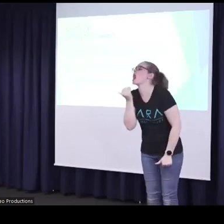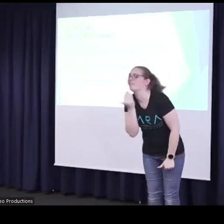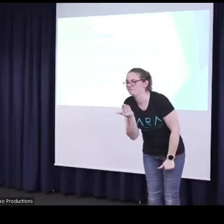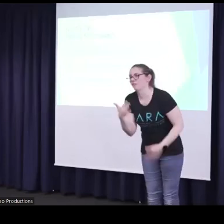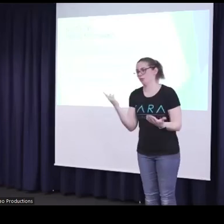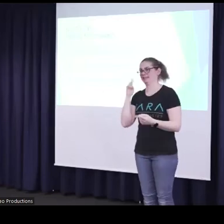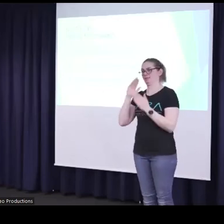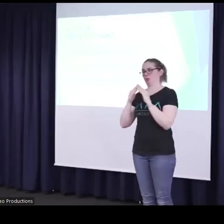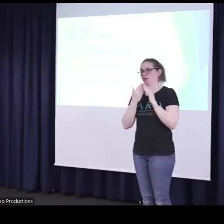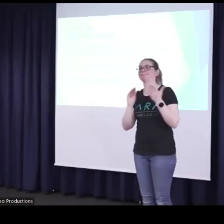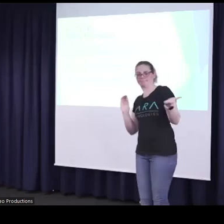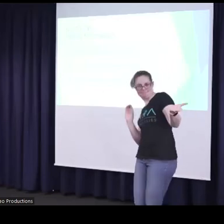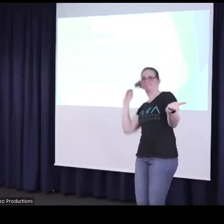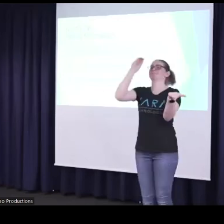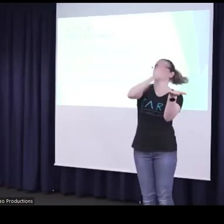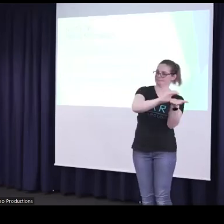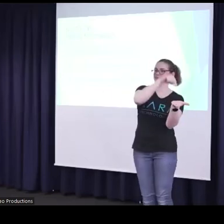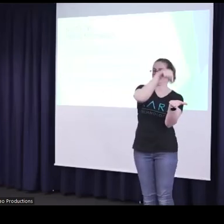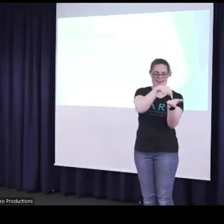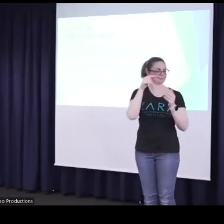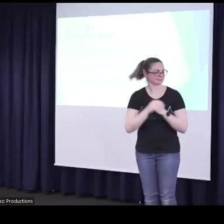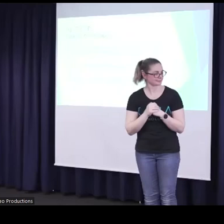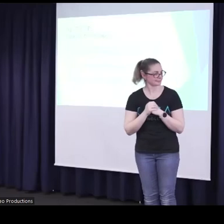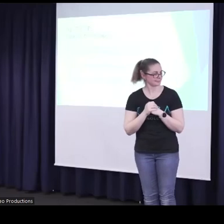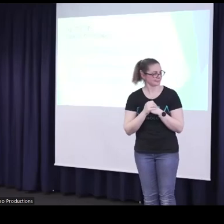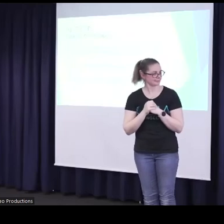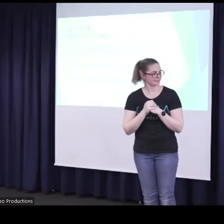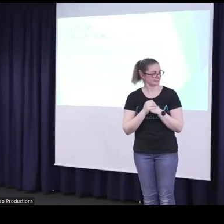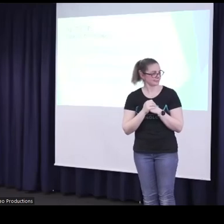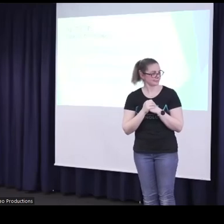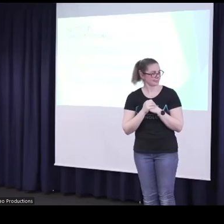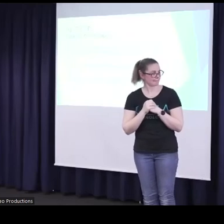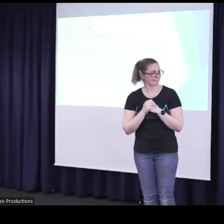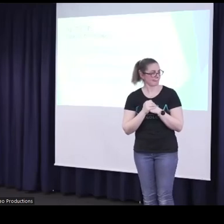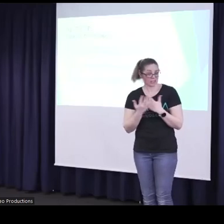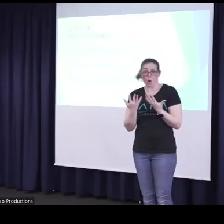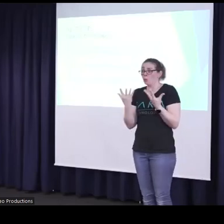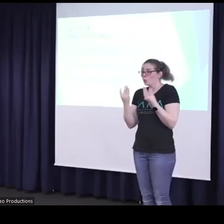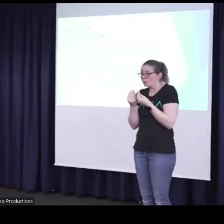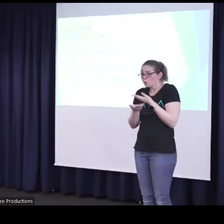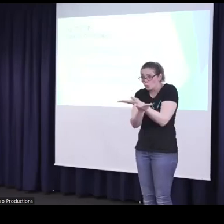current system is good, but not good enough for the deaf community. And we can propose our technology to them.